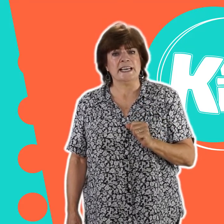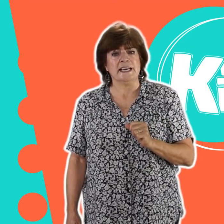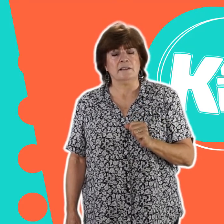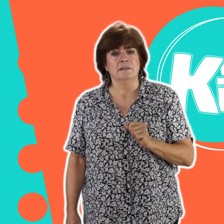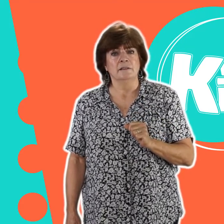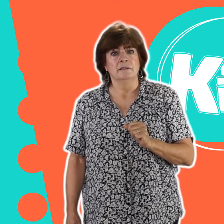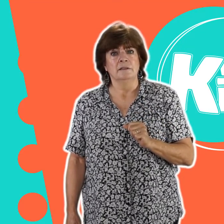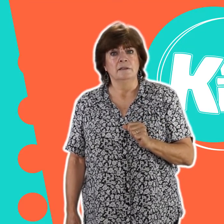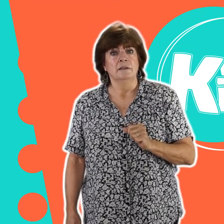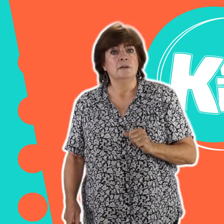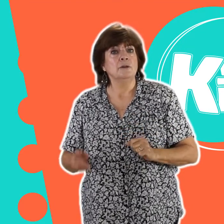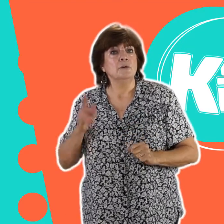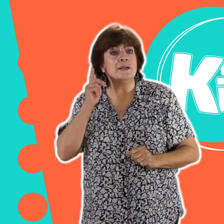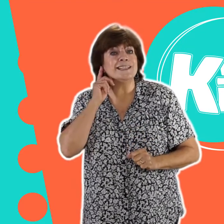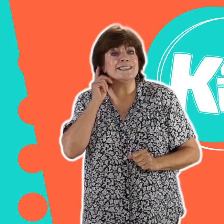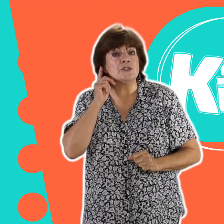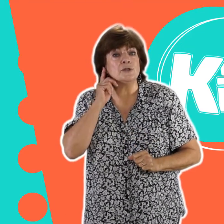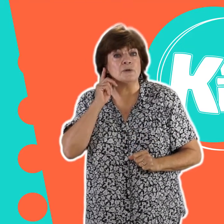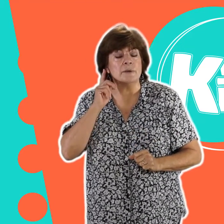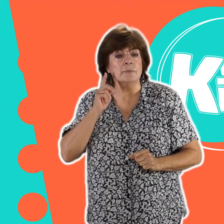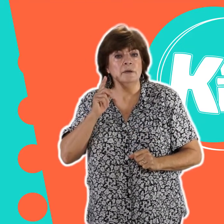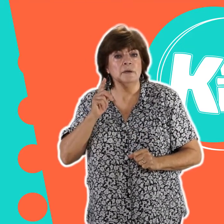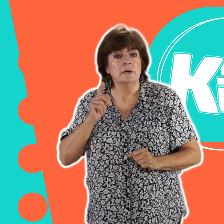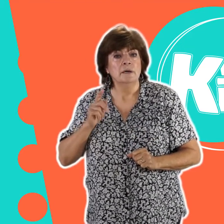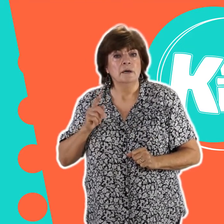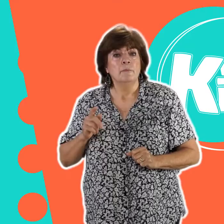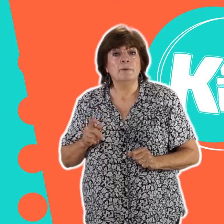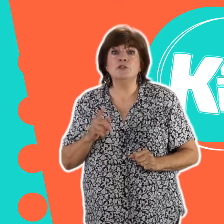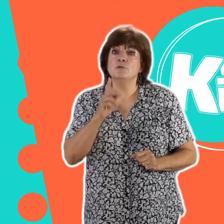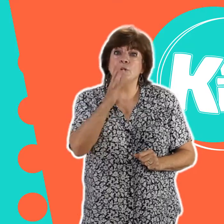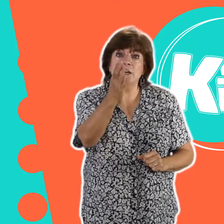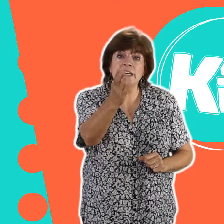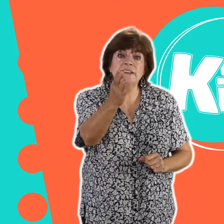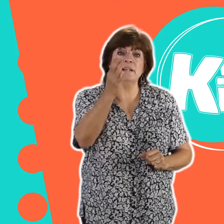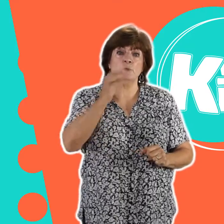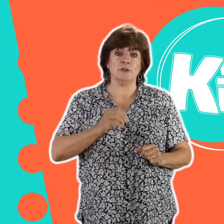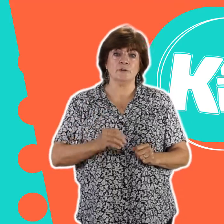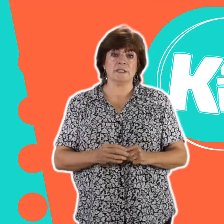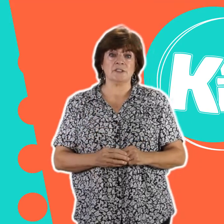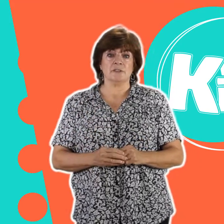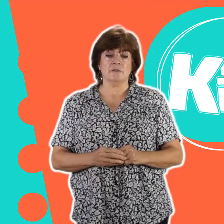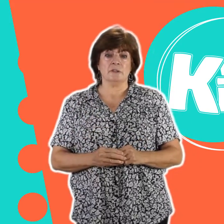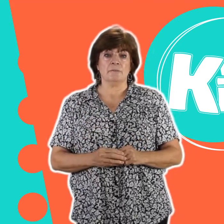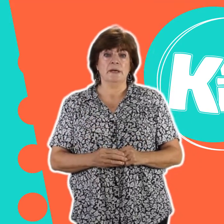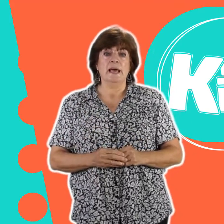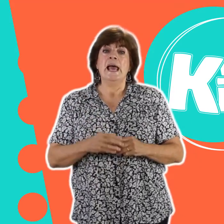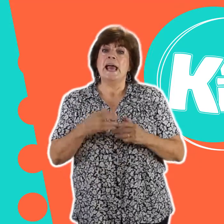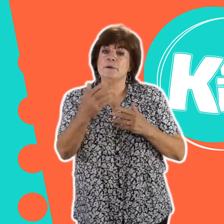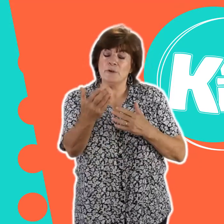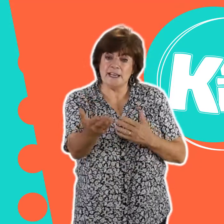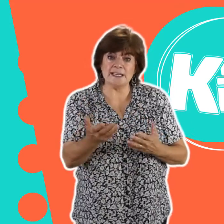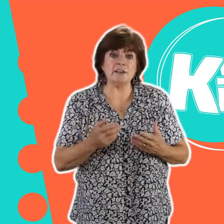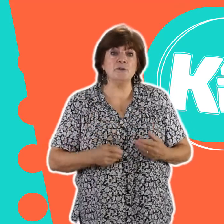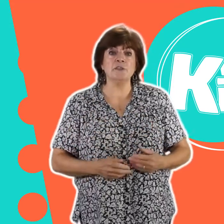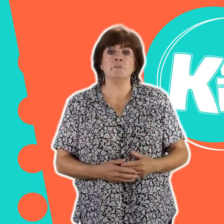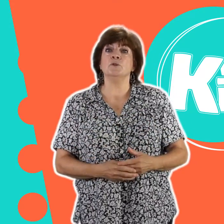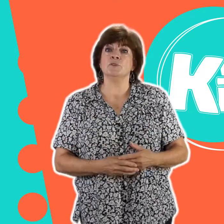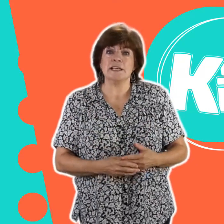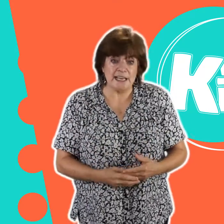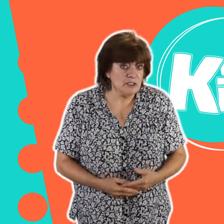dad? You listen to them. But you look at them when you listen to them. And when they tell you something, you say, yes or